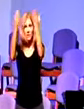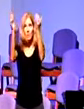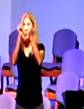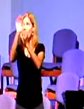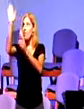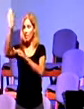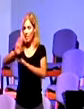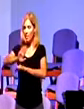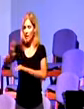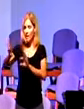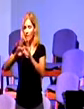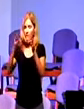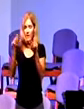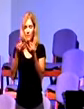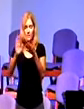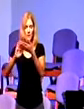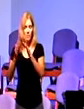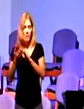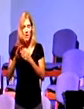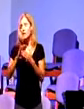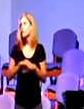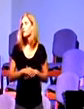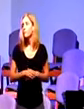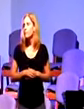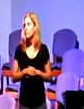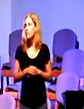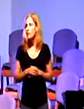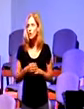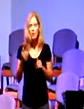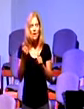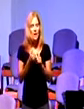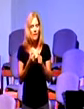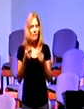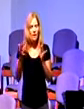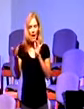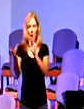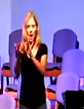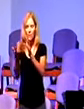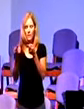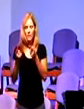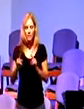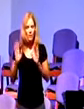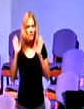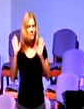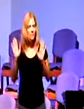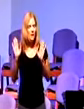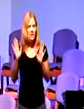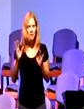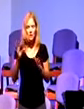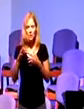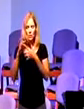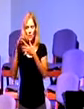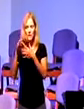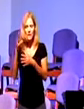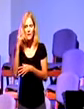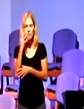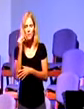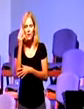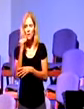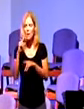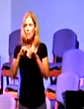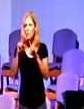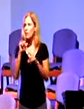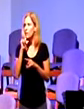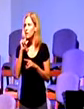and their communities. And so each outreach event was amazing and such a unique experience. But it